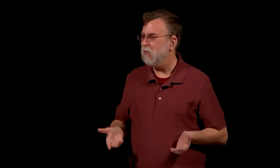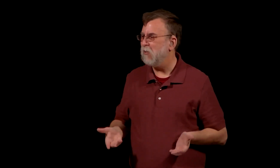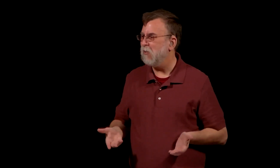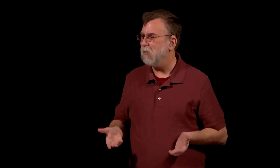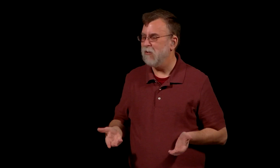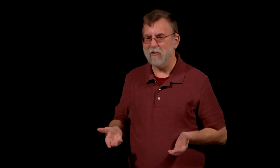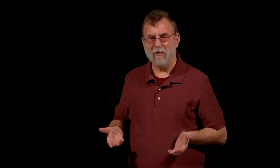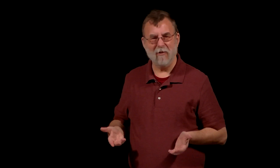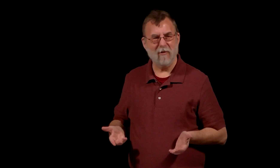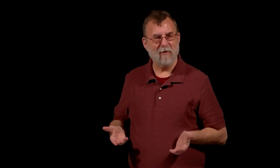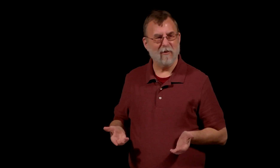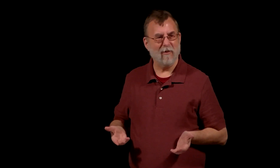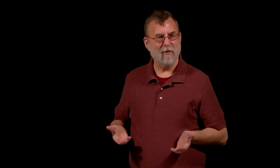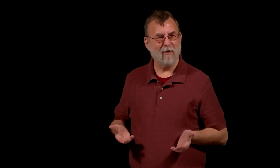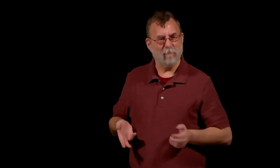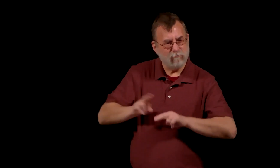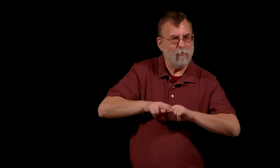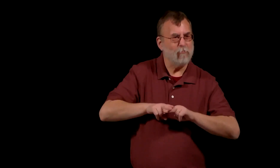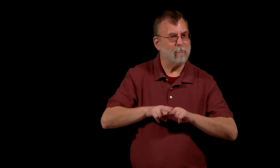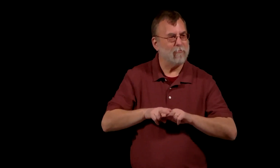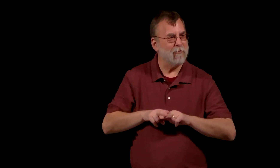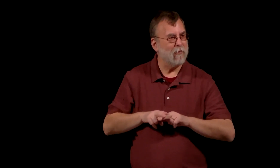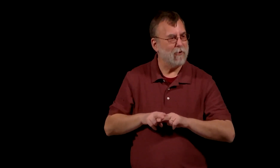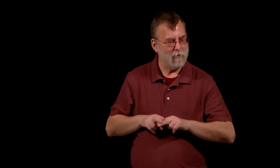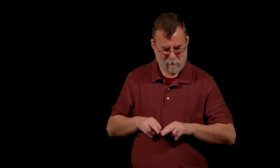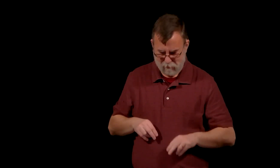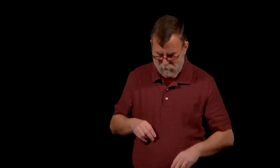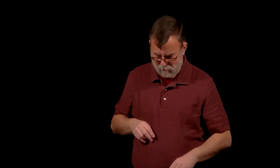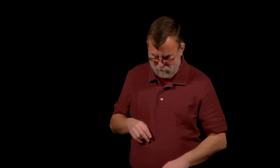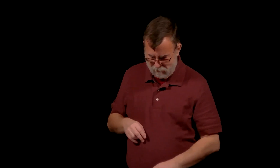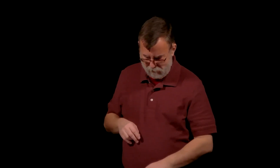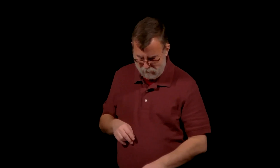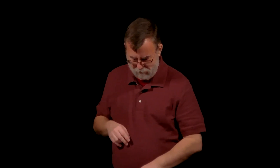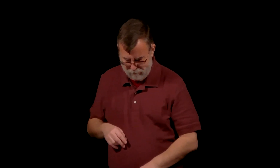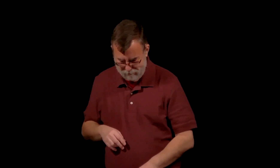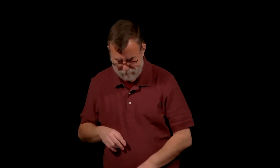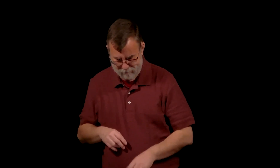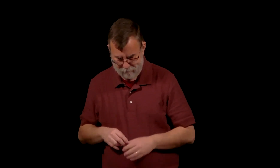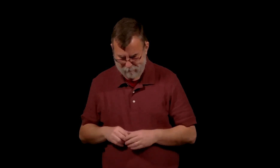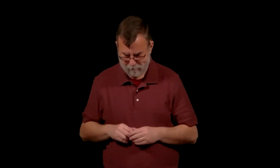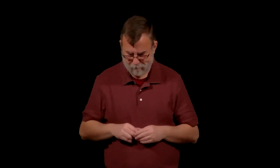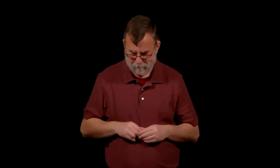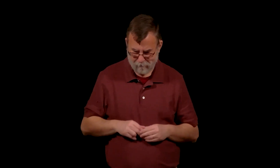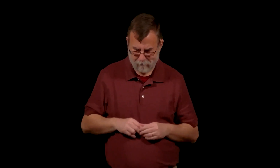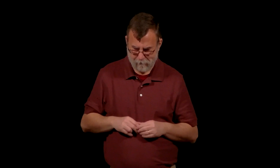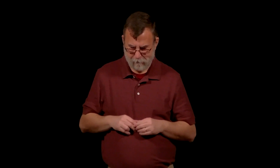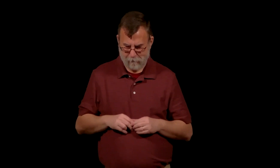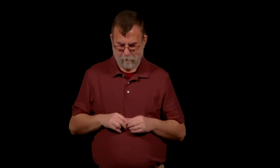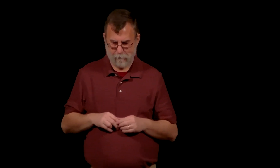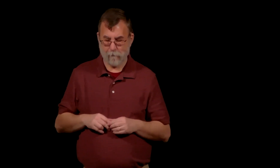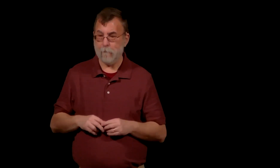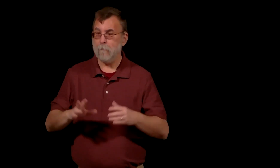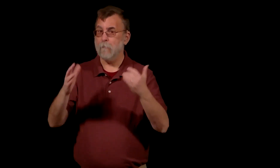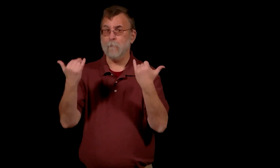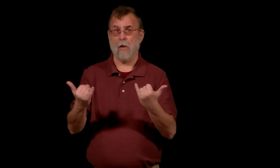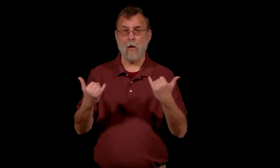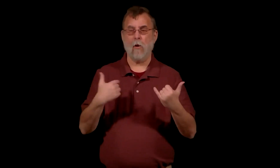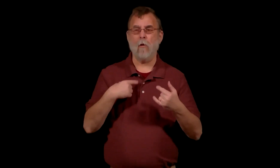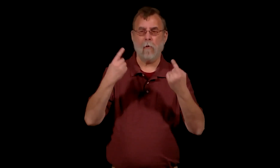We didn't need an energy drink. Those hadn't been invented yet. We had our natural energy by seeing Jesus.